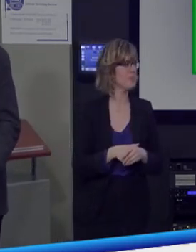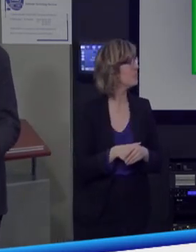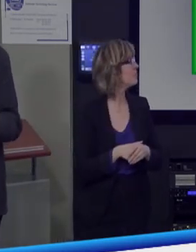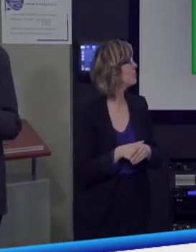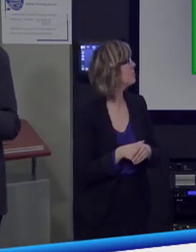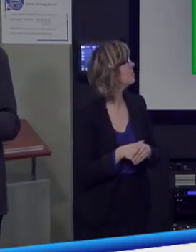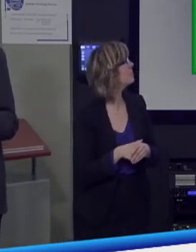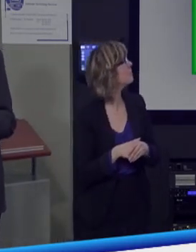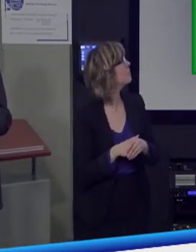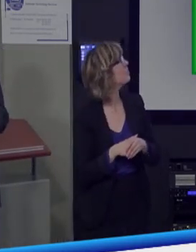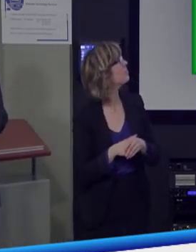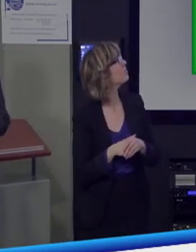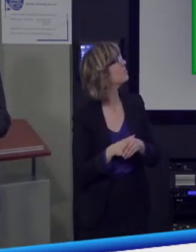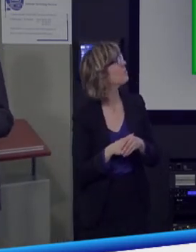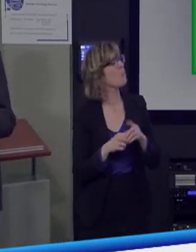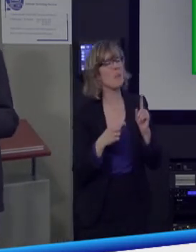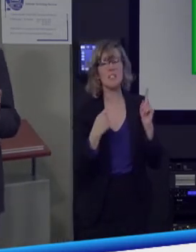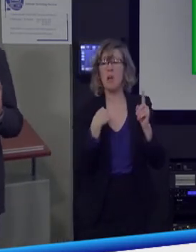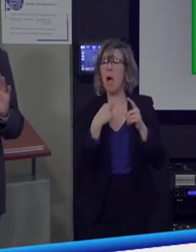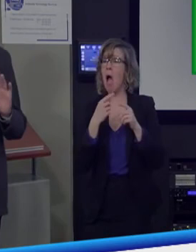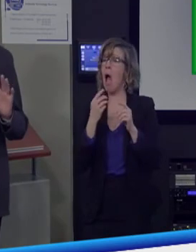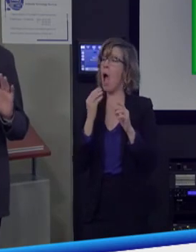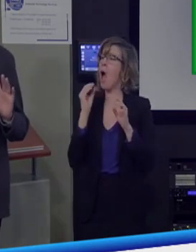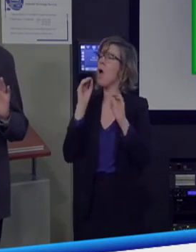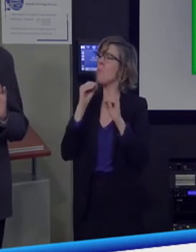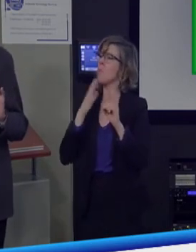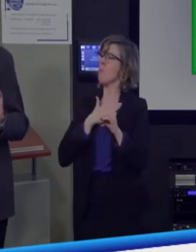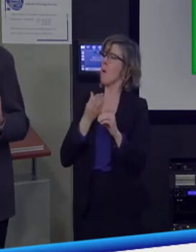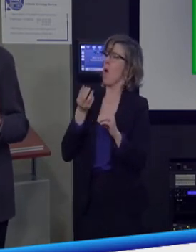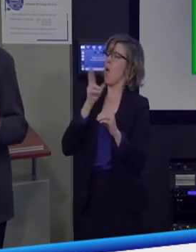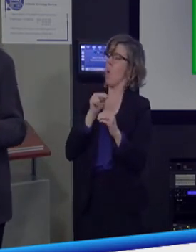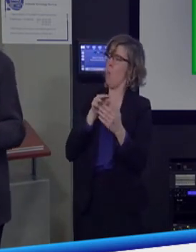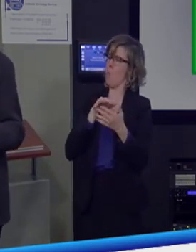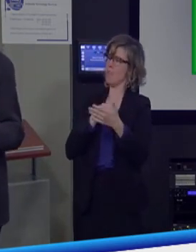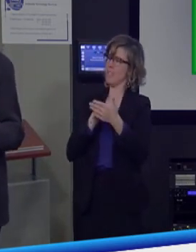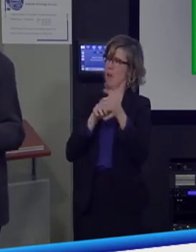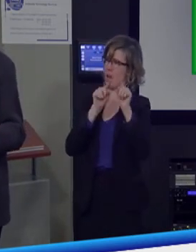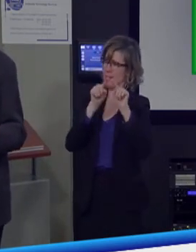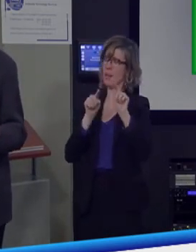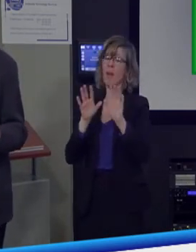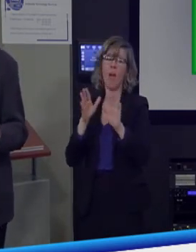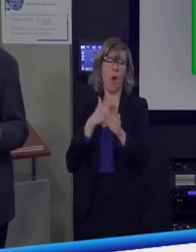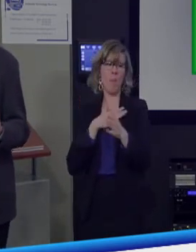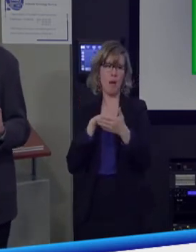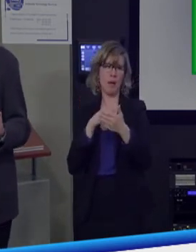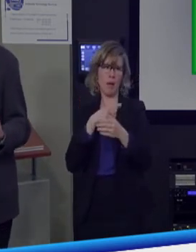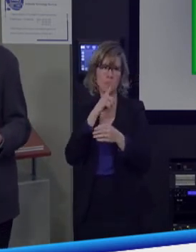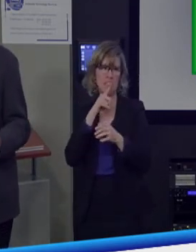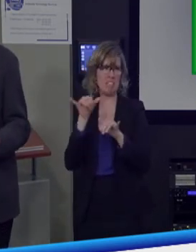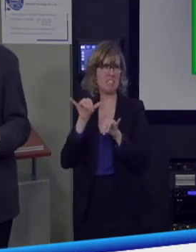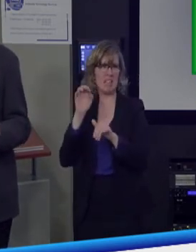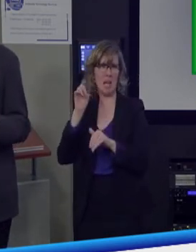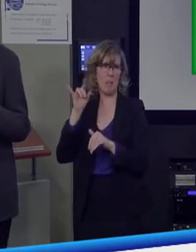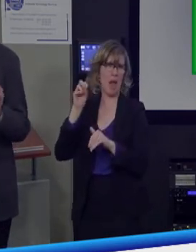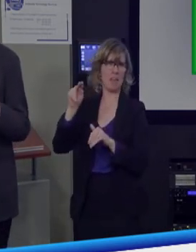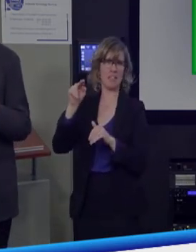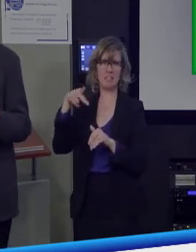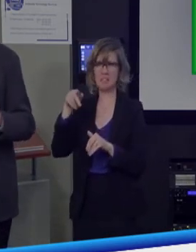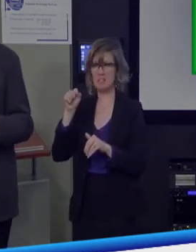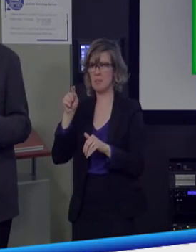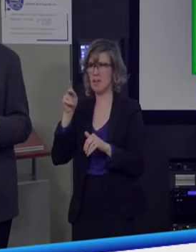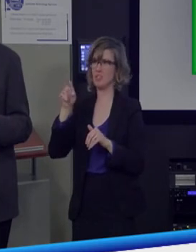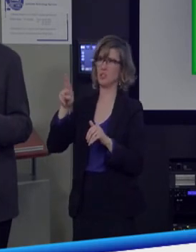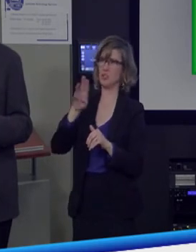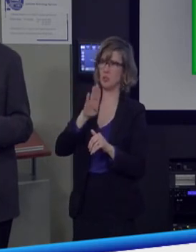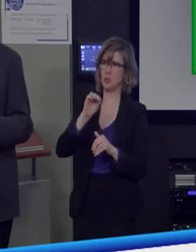I put my own, my studies have none of the grandeur of Bohr or Edison or Pasteur, but when I look at my